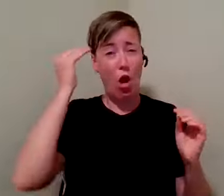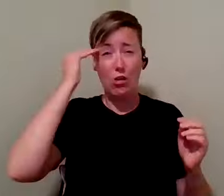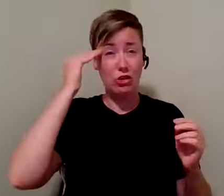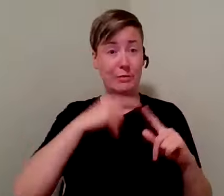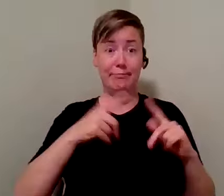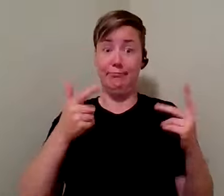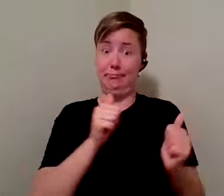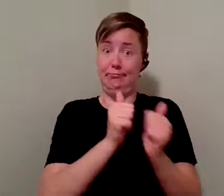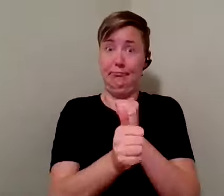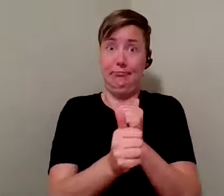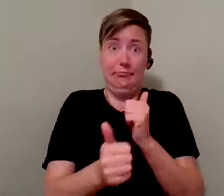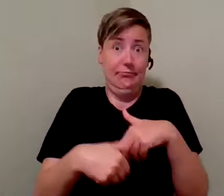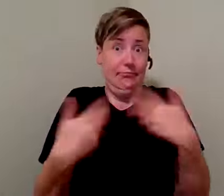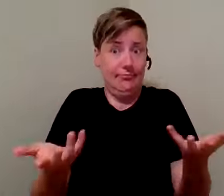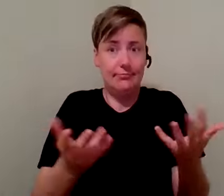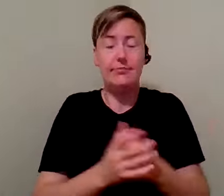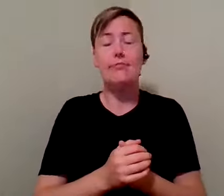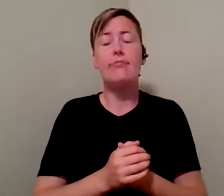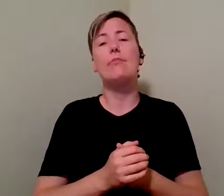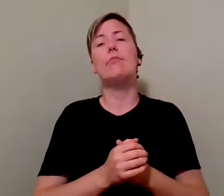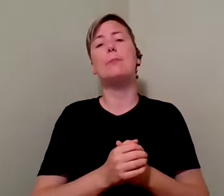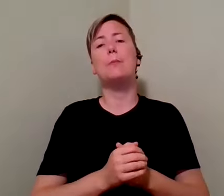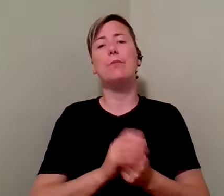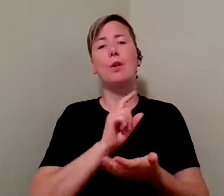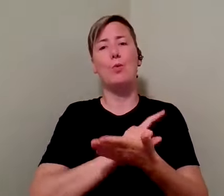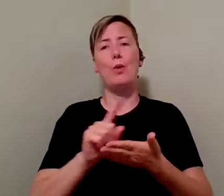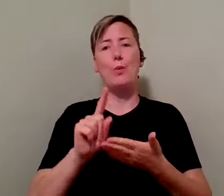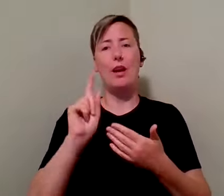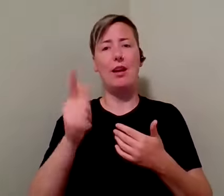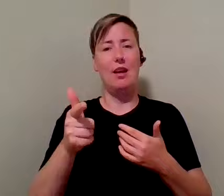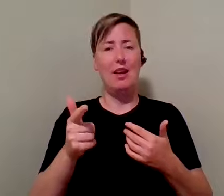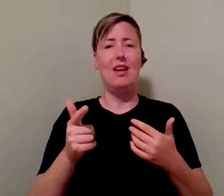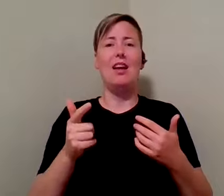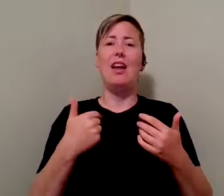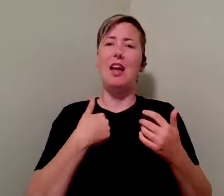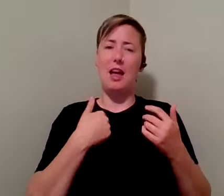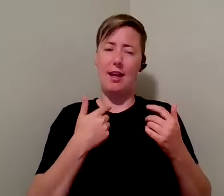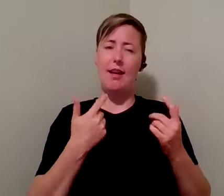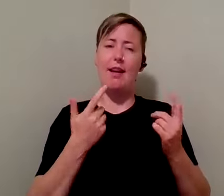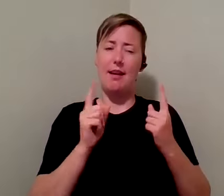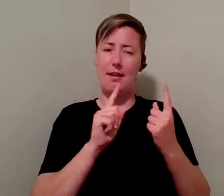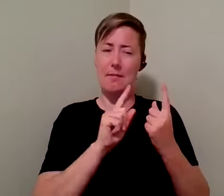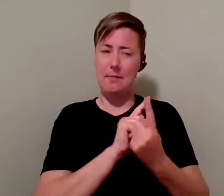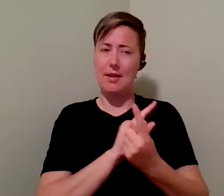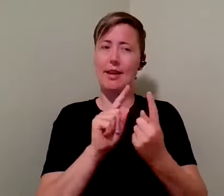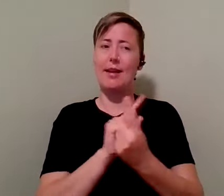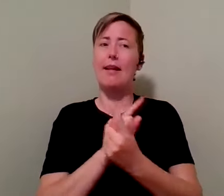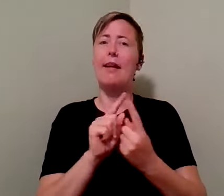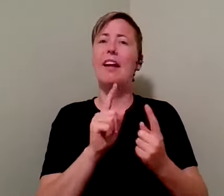after joining college, I met a number of people like me. They were disenchanted. They didn't